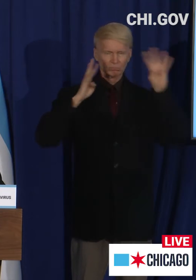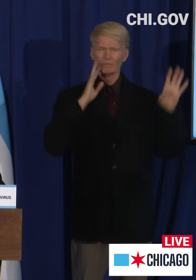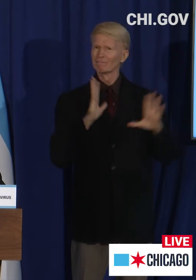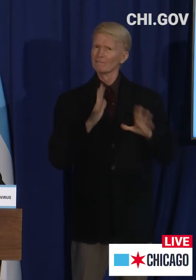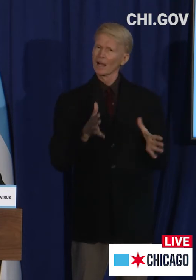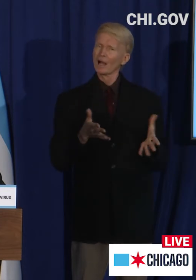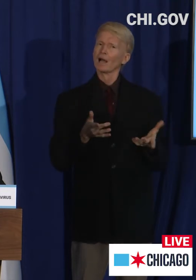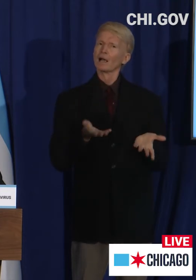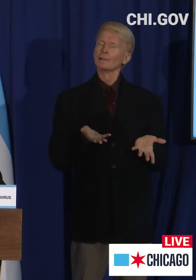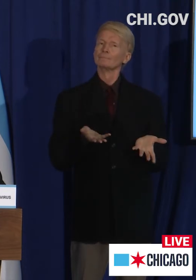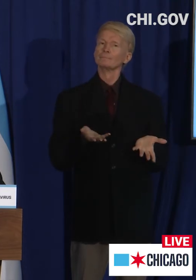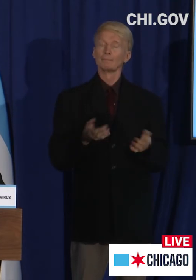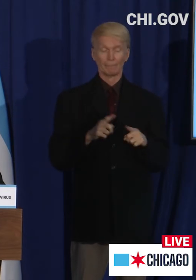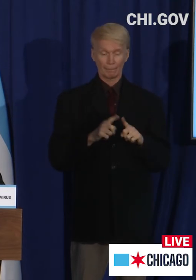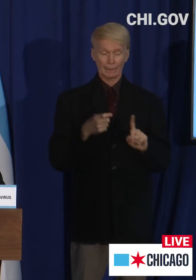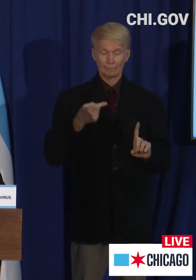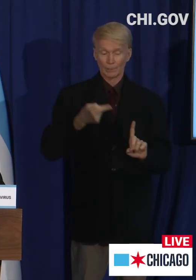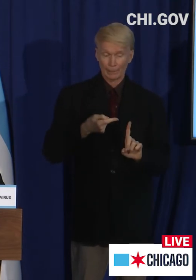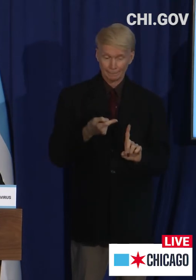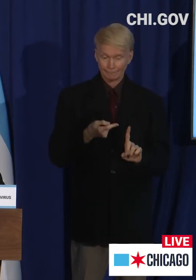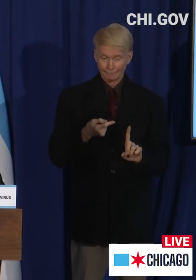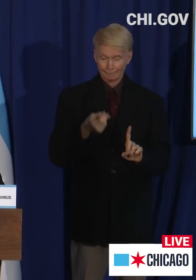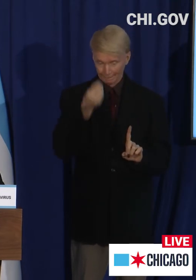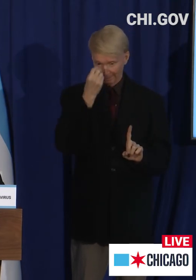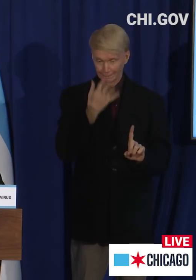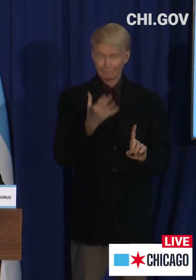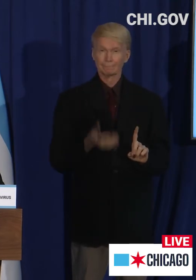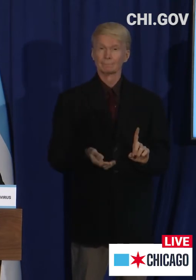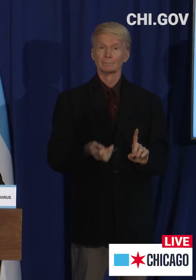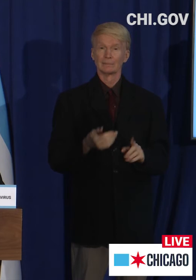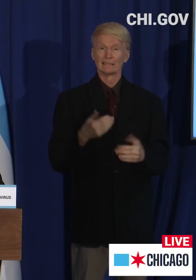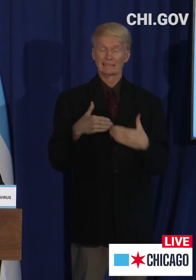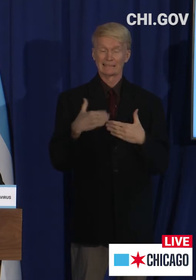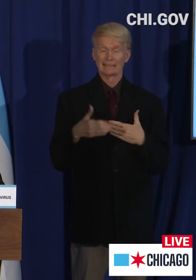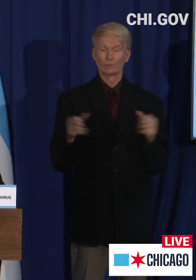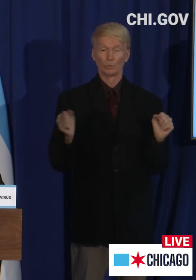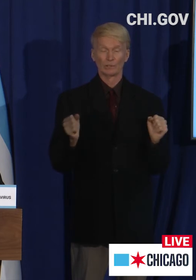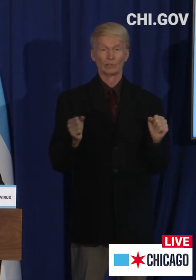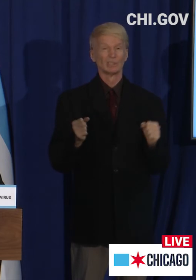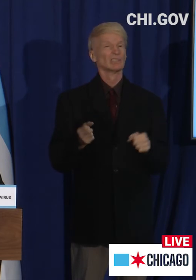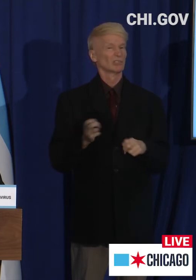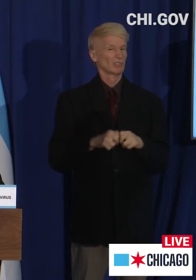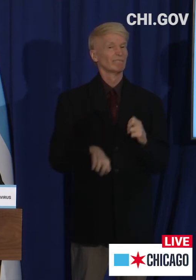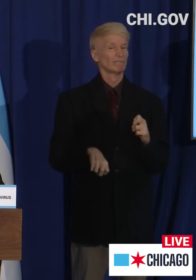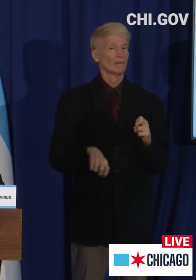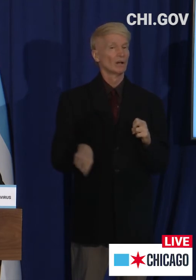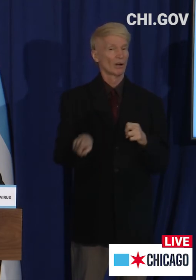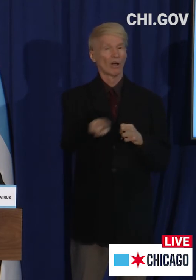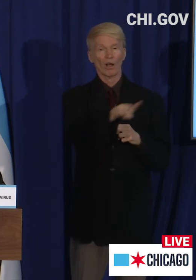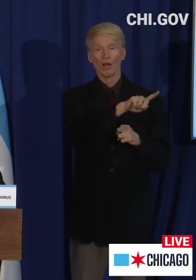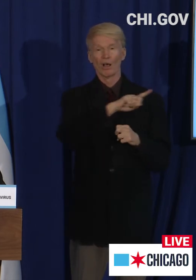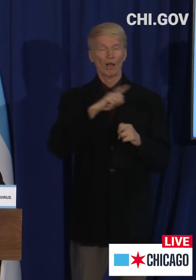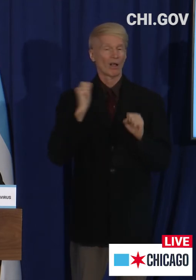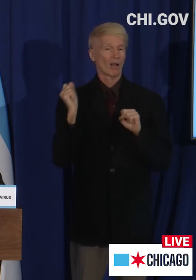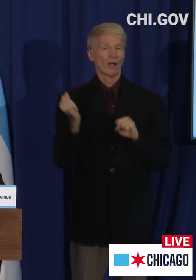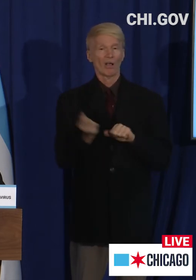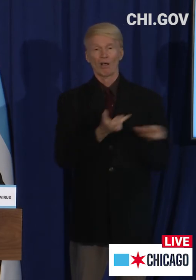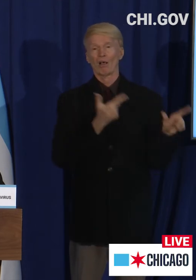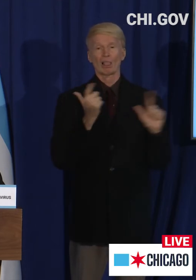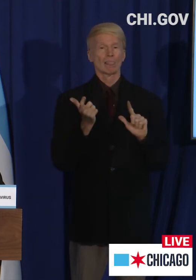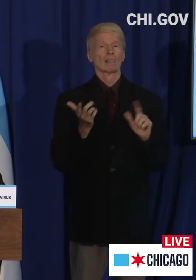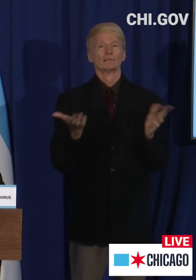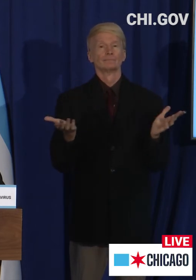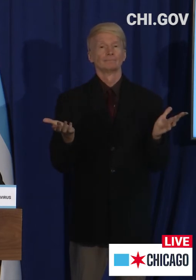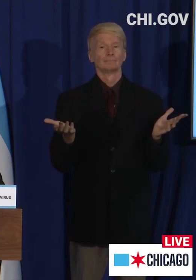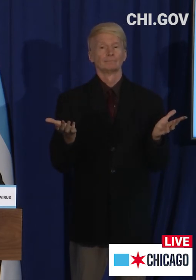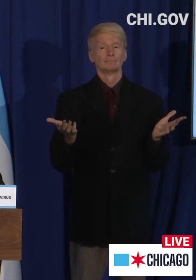say on that is this is going to be a difficult winter for everybody. And I think the more that